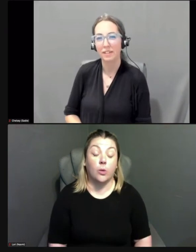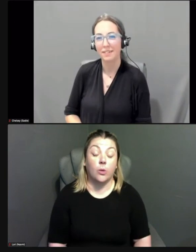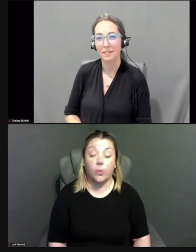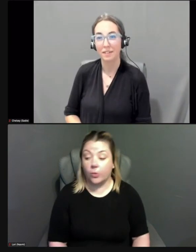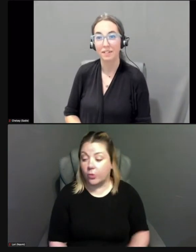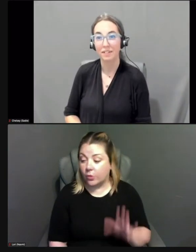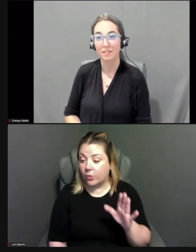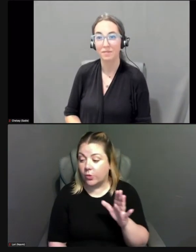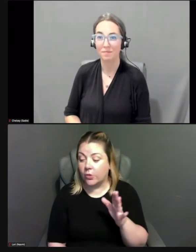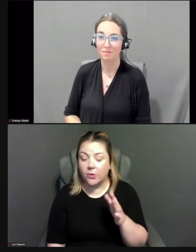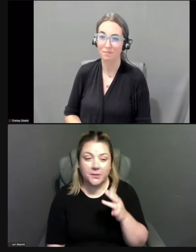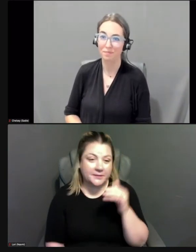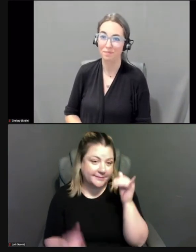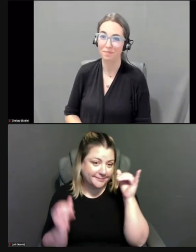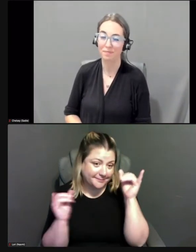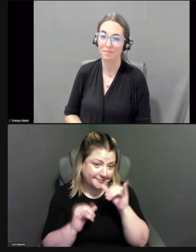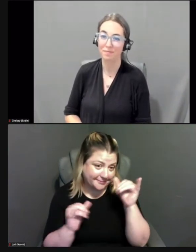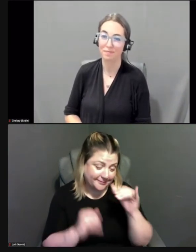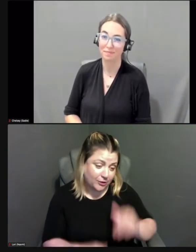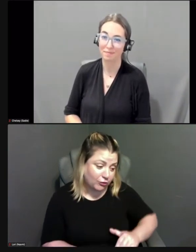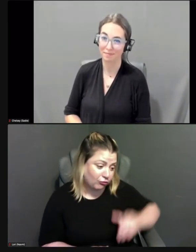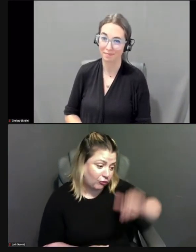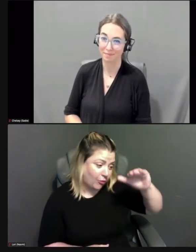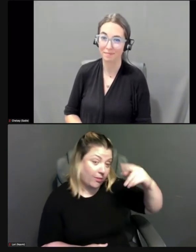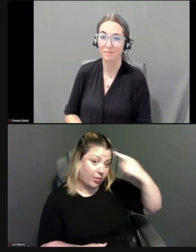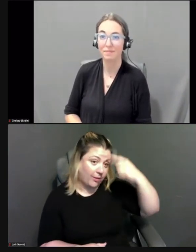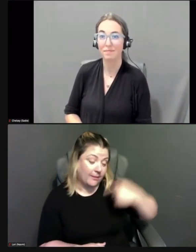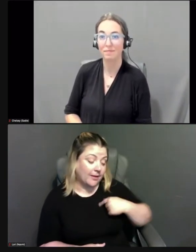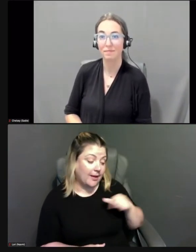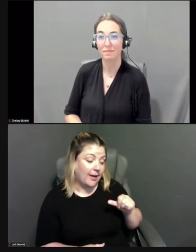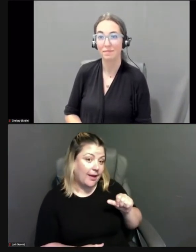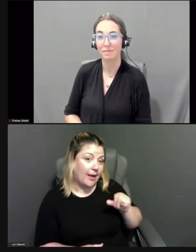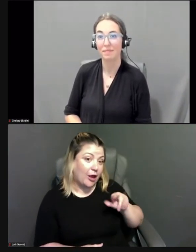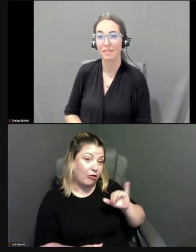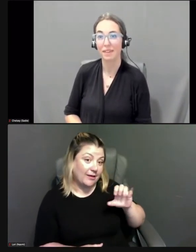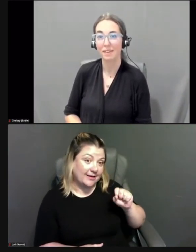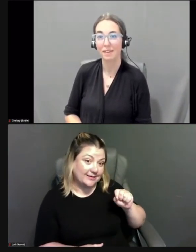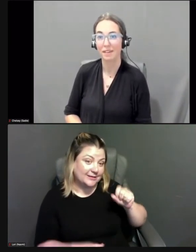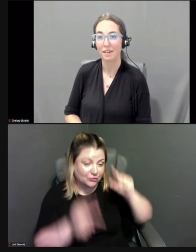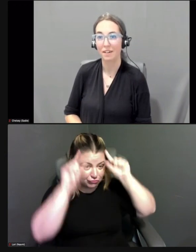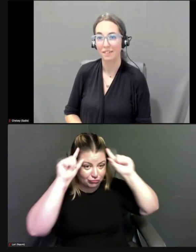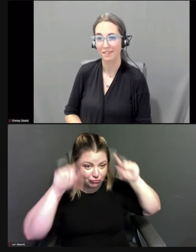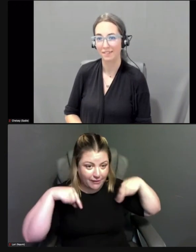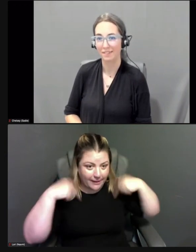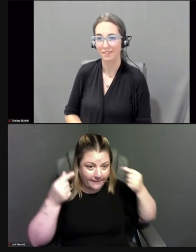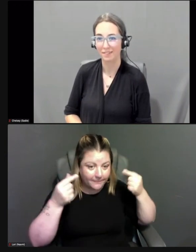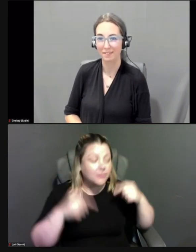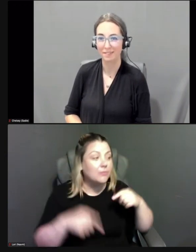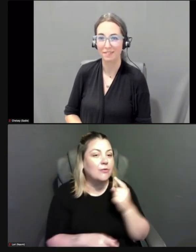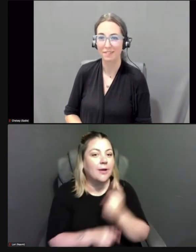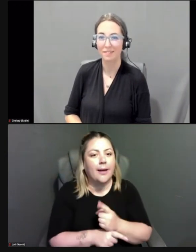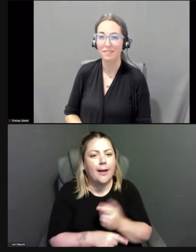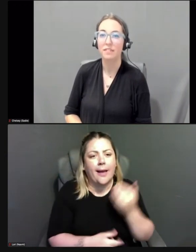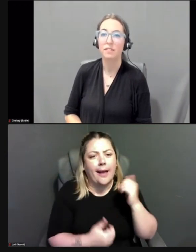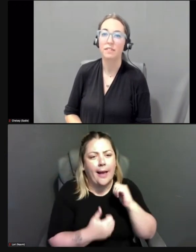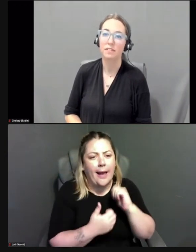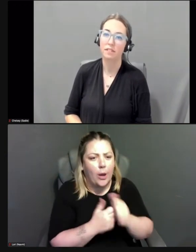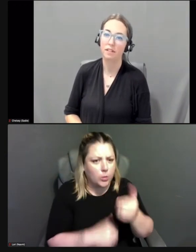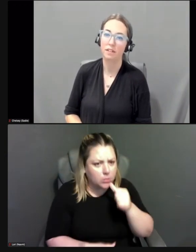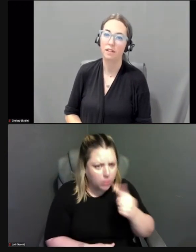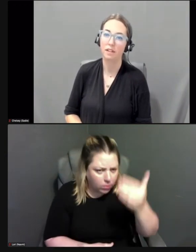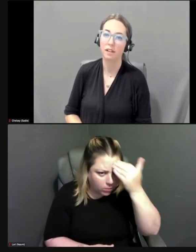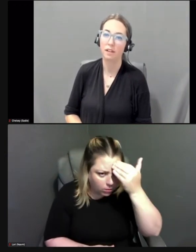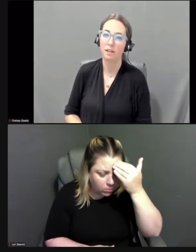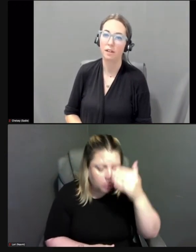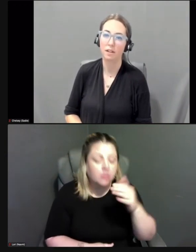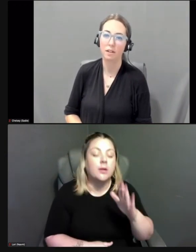This is funny. I spent my entire life thinking I was an Aries. So, and I know it's like, how do you not know what your sun sign is? My